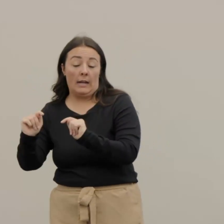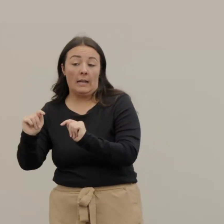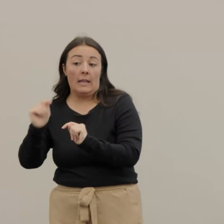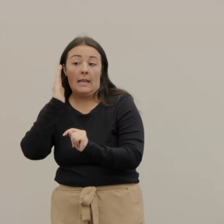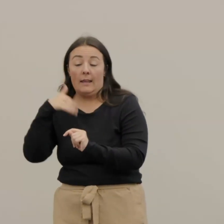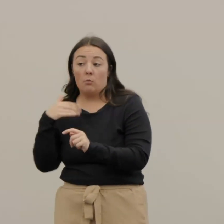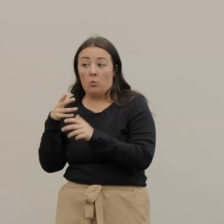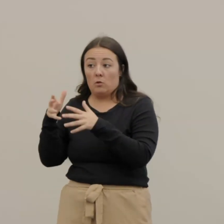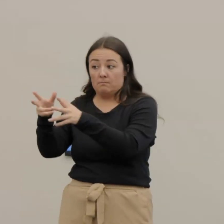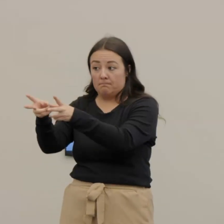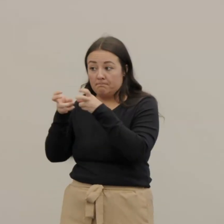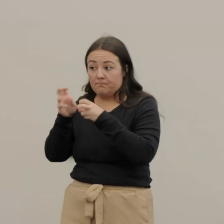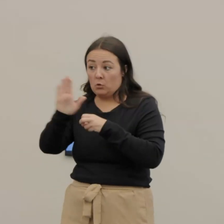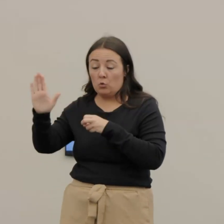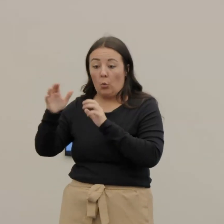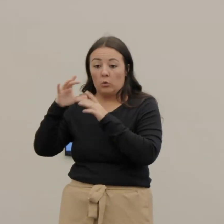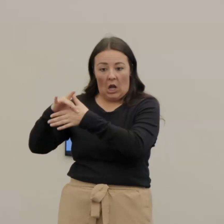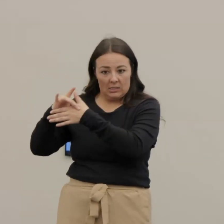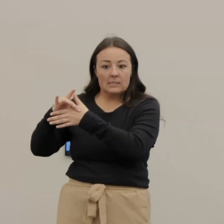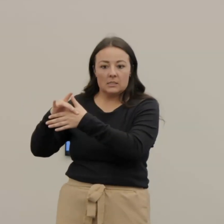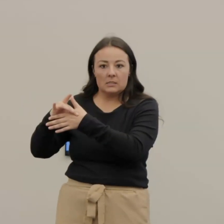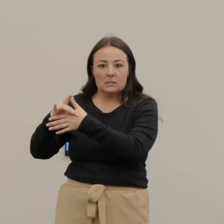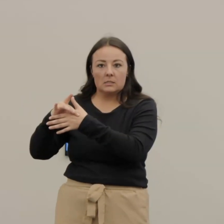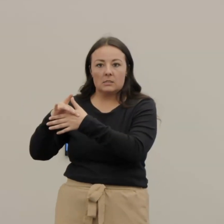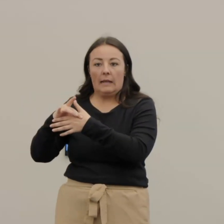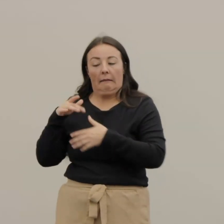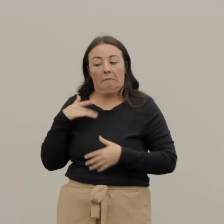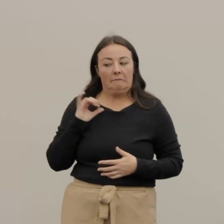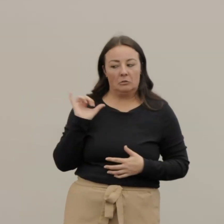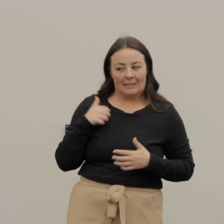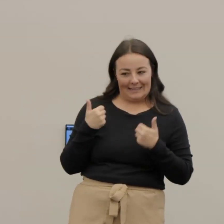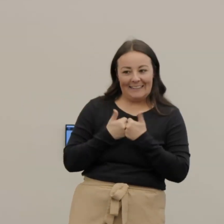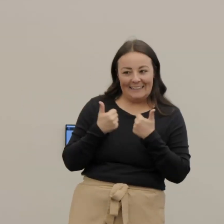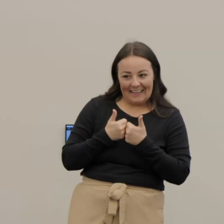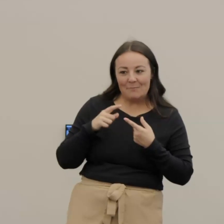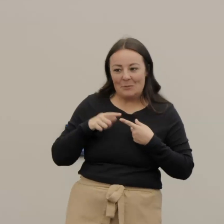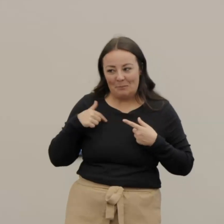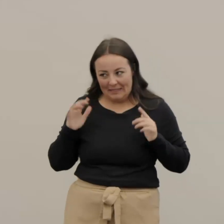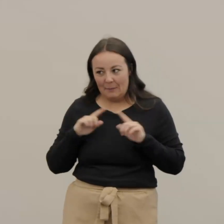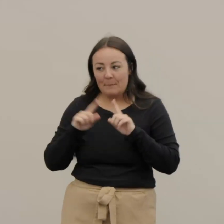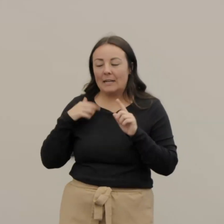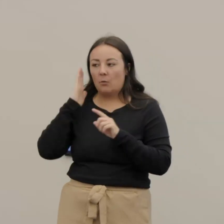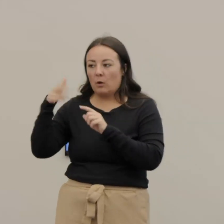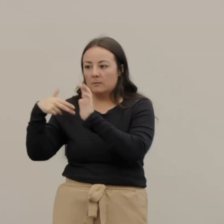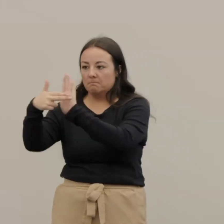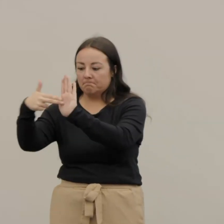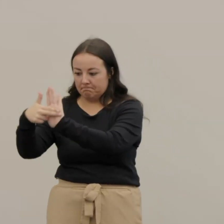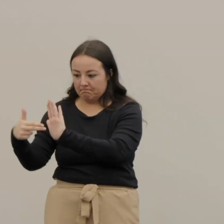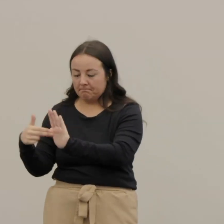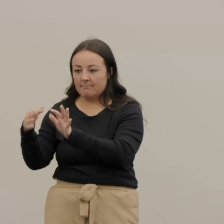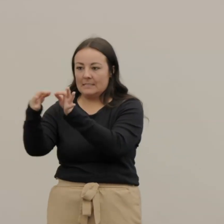your content, it will highlight, and it feels like a game to me, as it highlights my sentences in